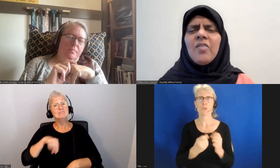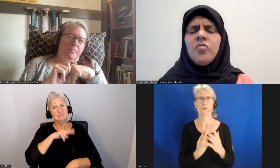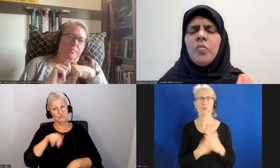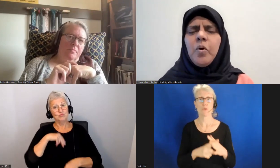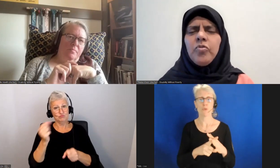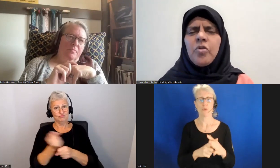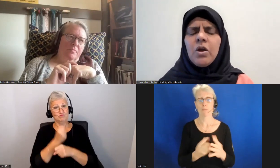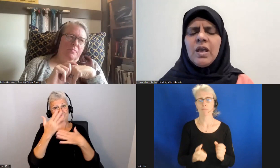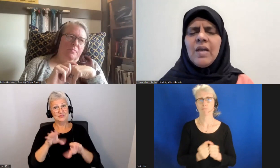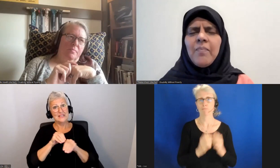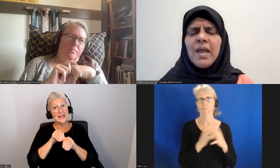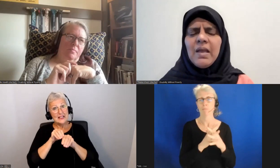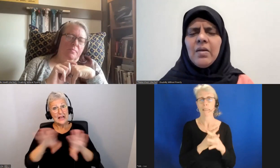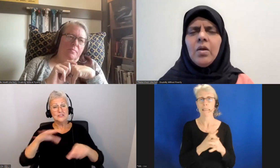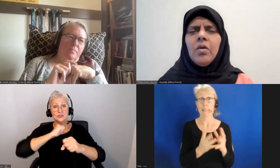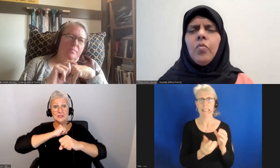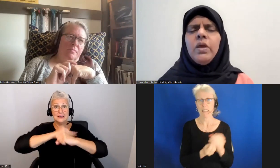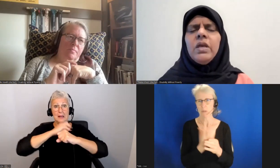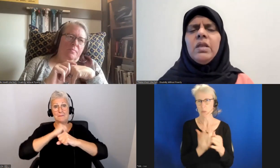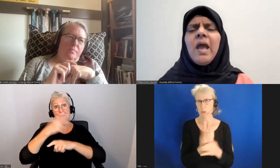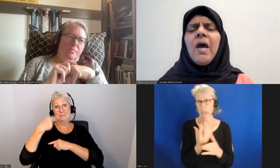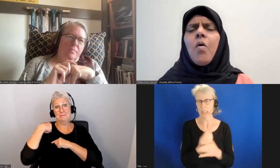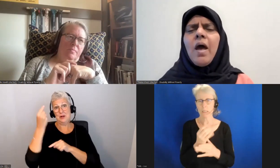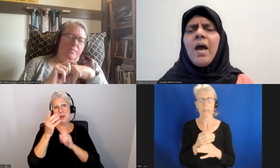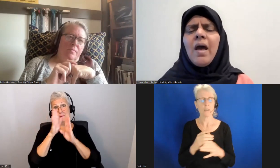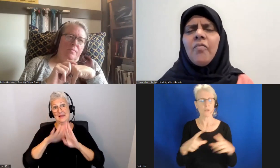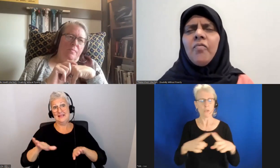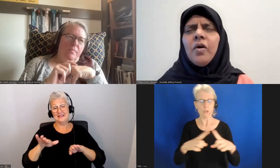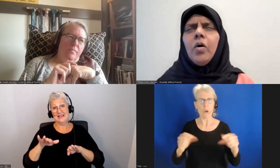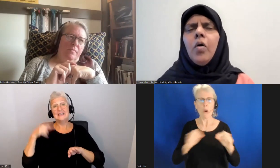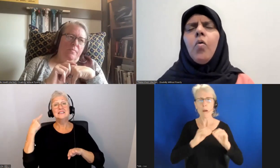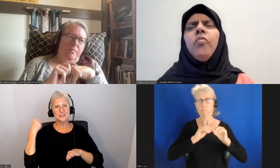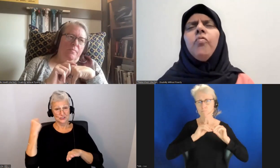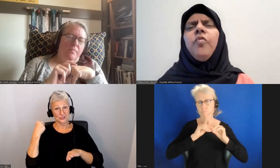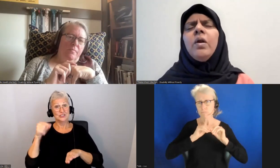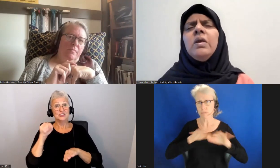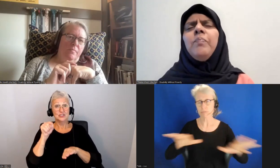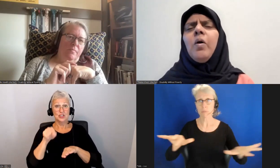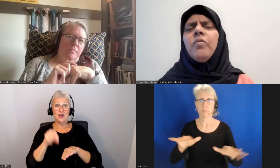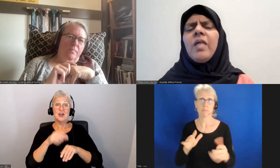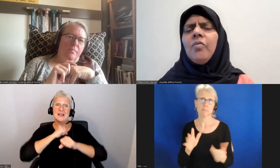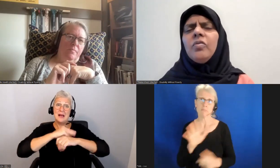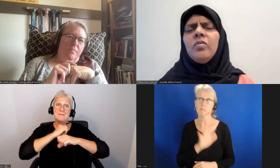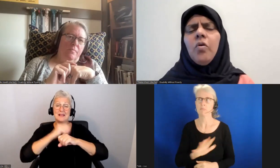a national postcard campaign. We now have over